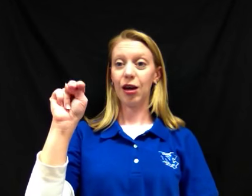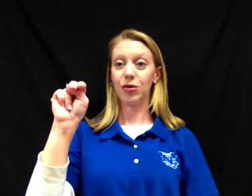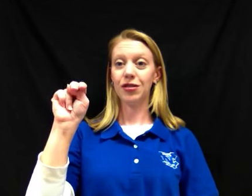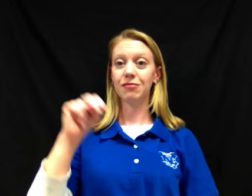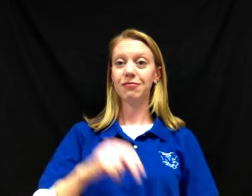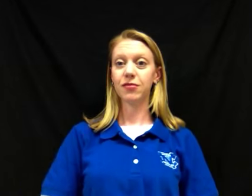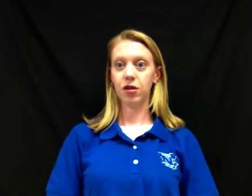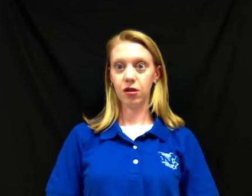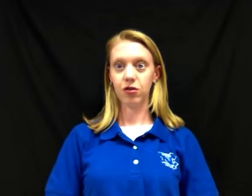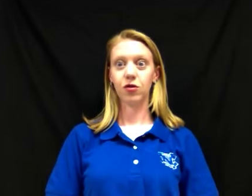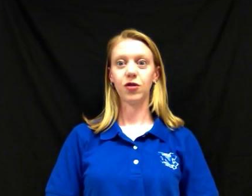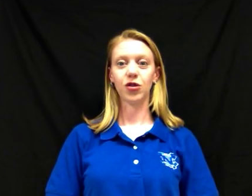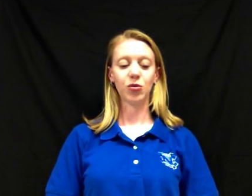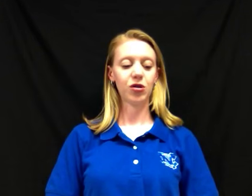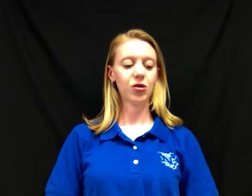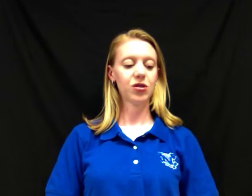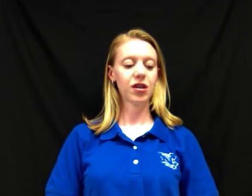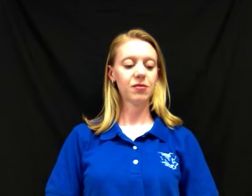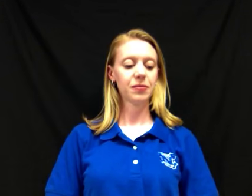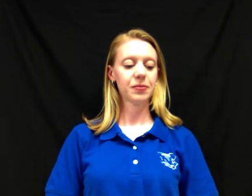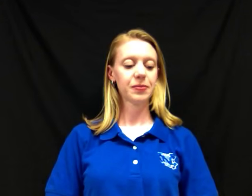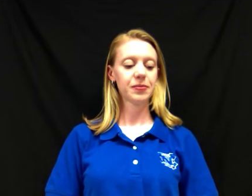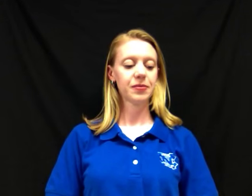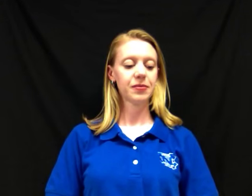Cabin, also fingerspelled loan sign.